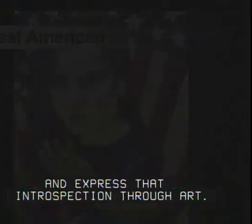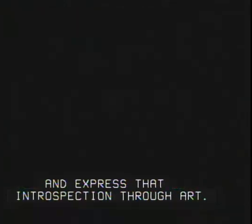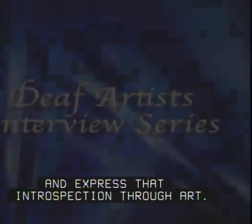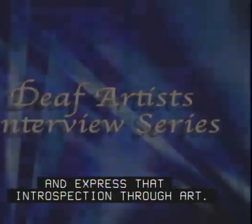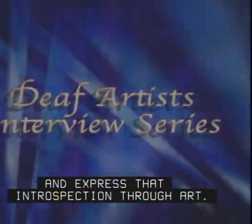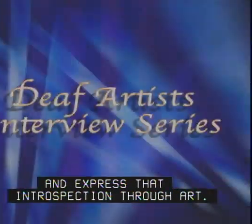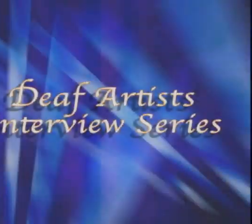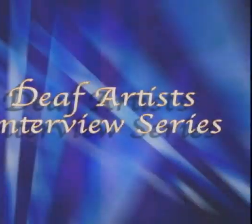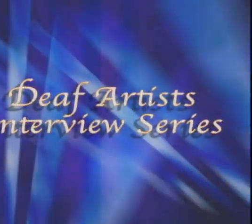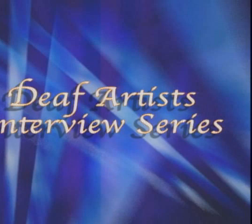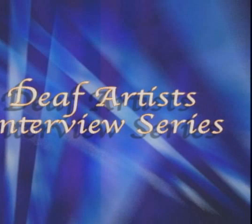art.